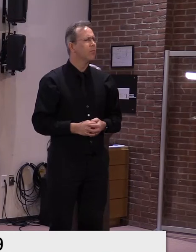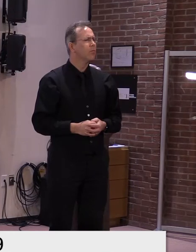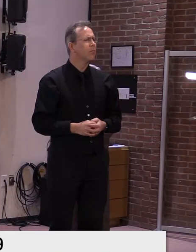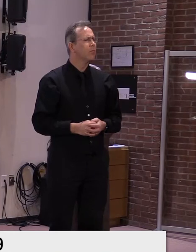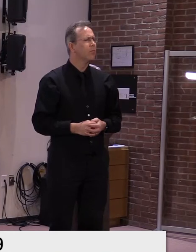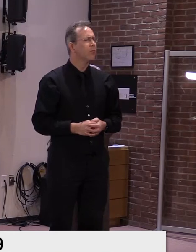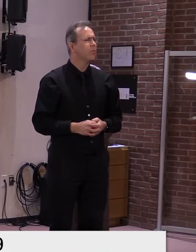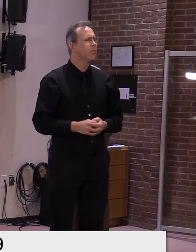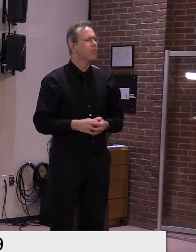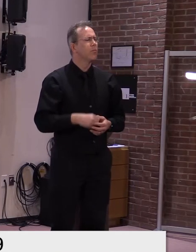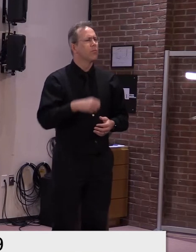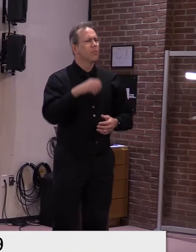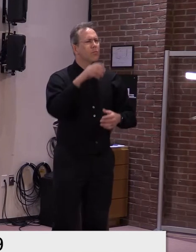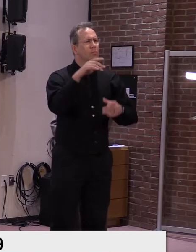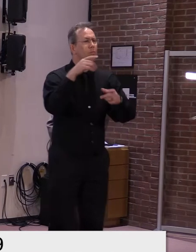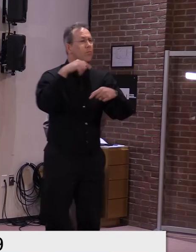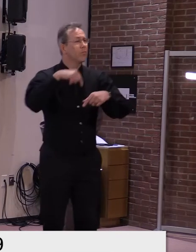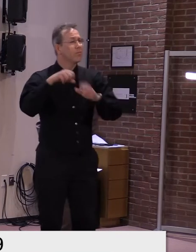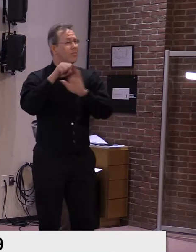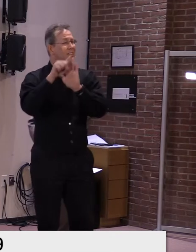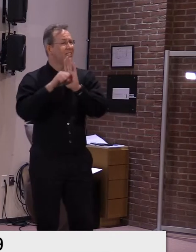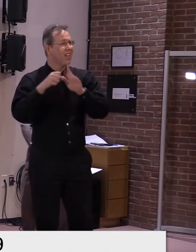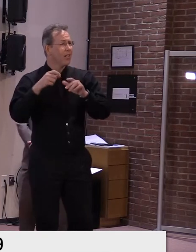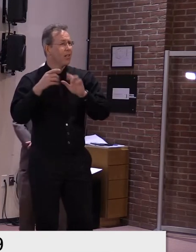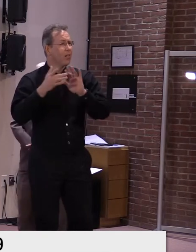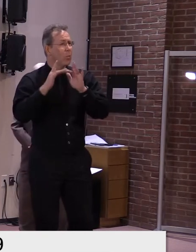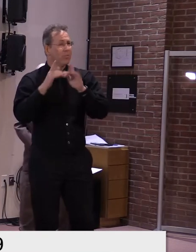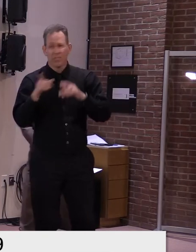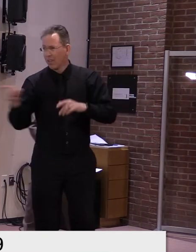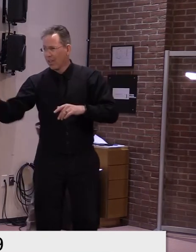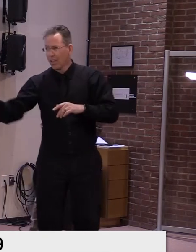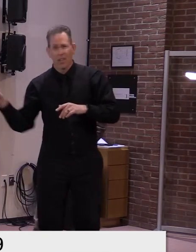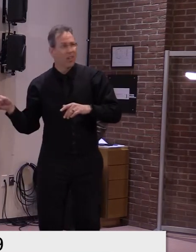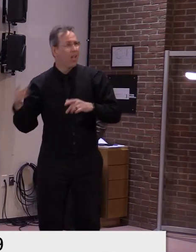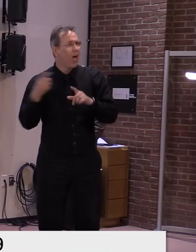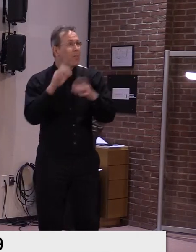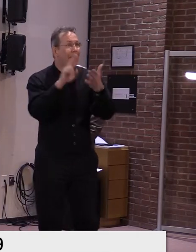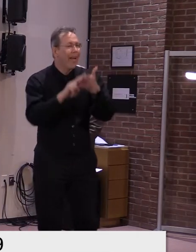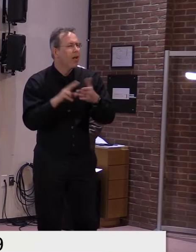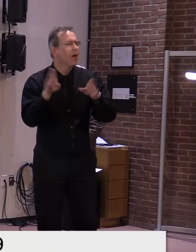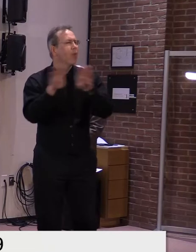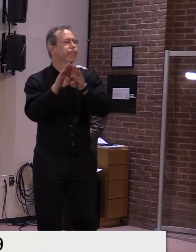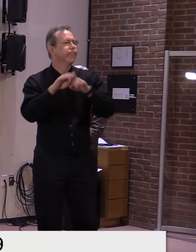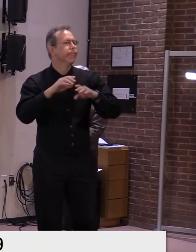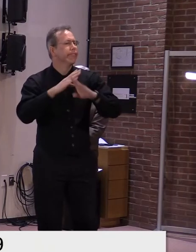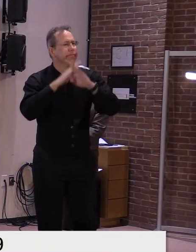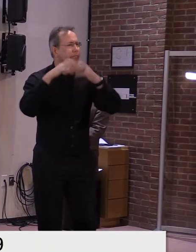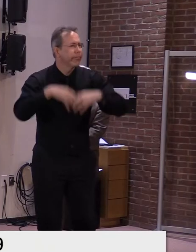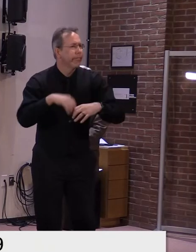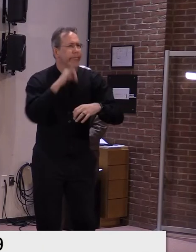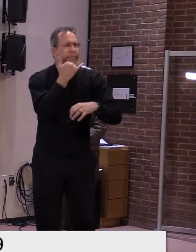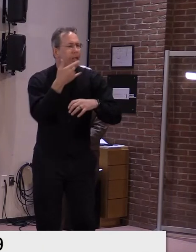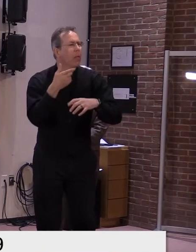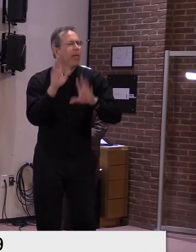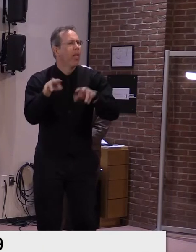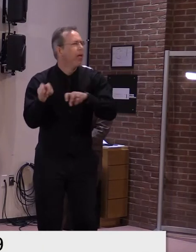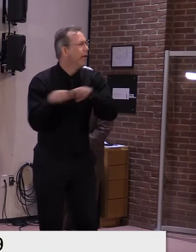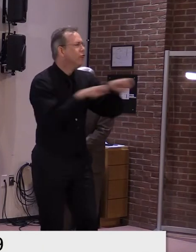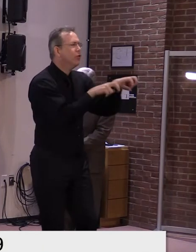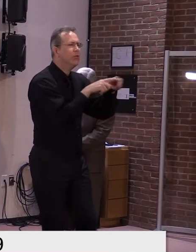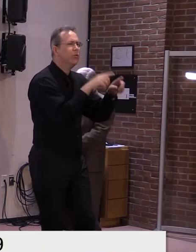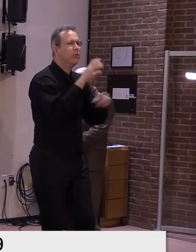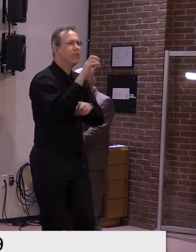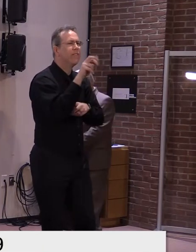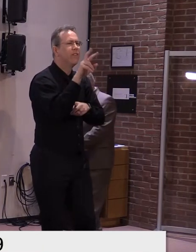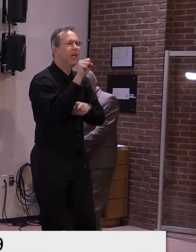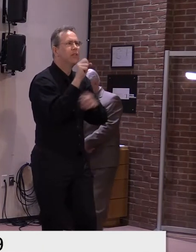your portal? That has been a bit of a challenge for us, admittedly, and that's why, you know, as I've said in